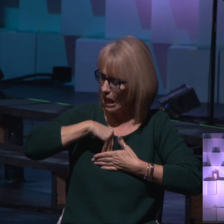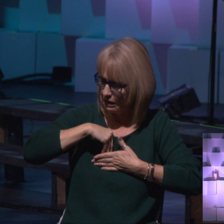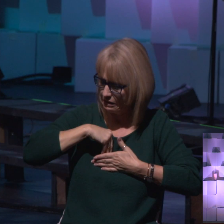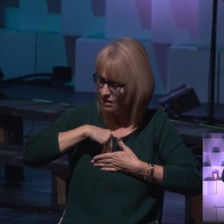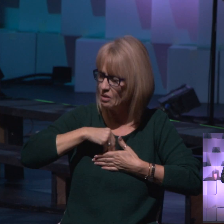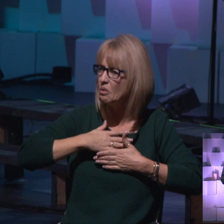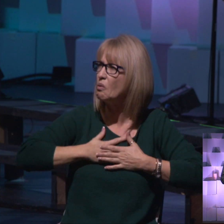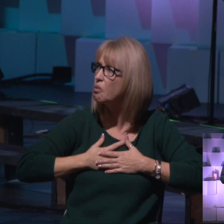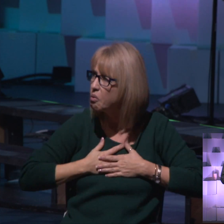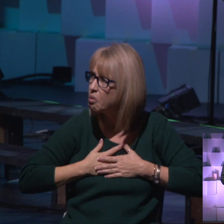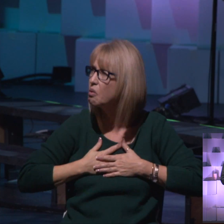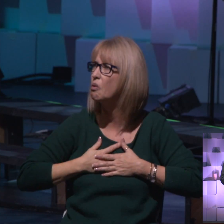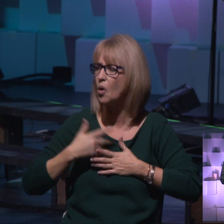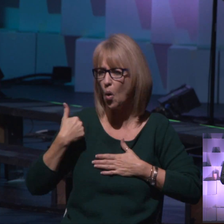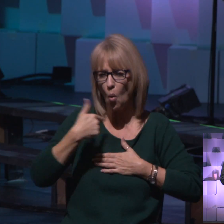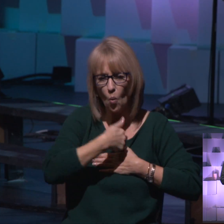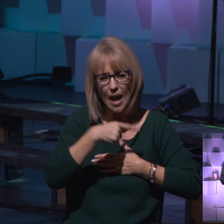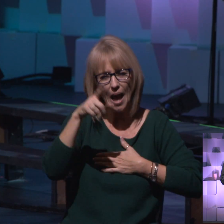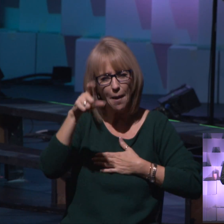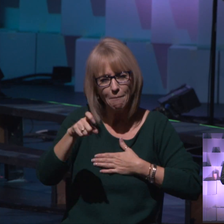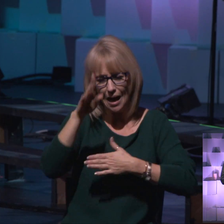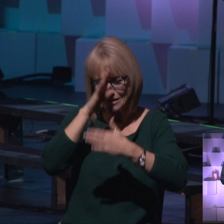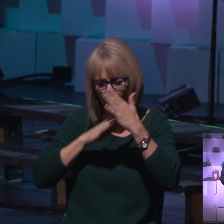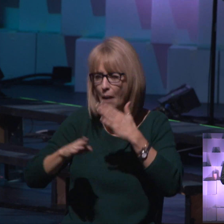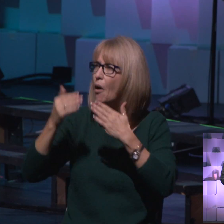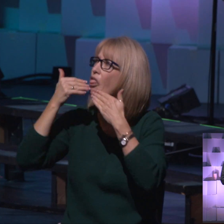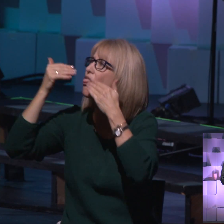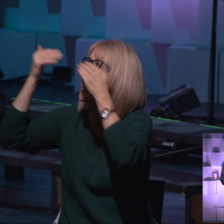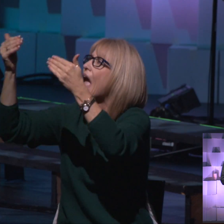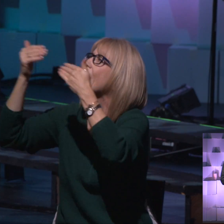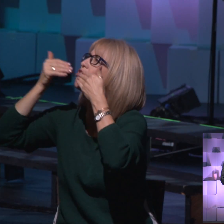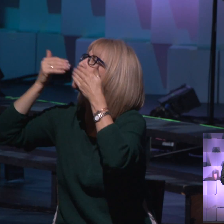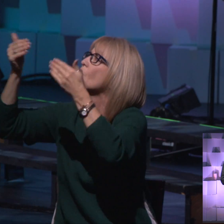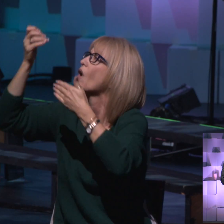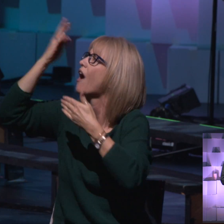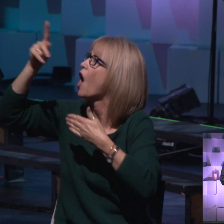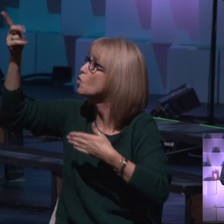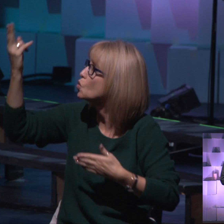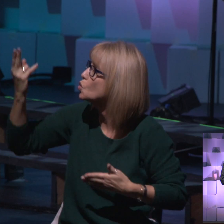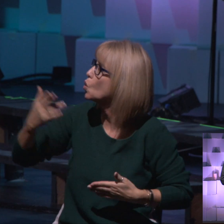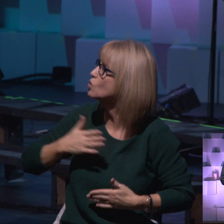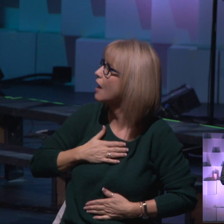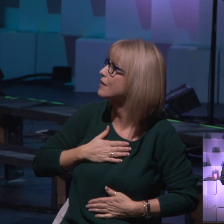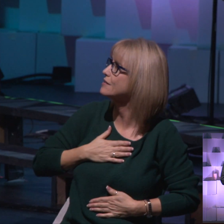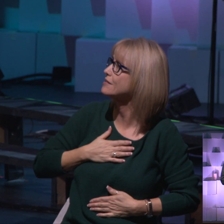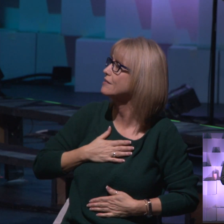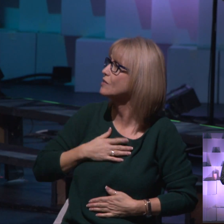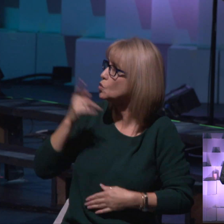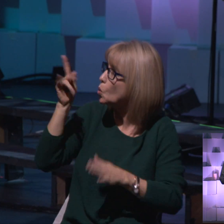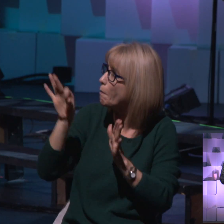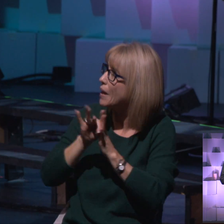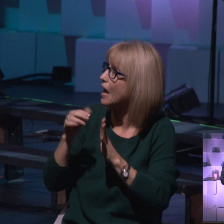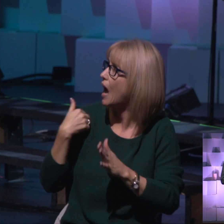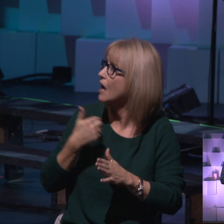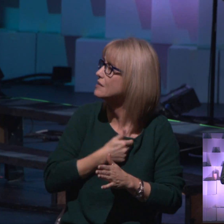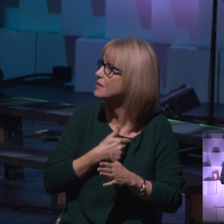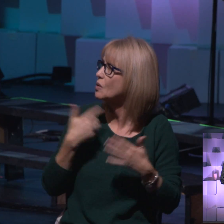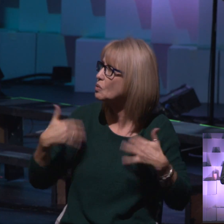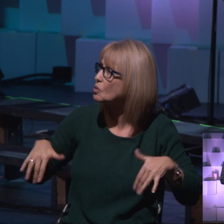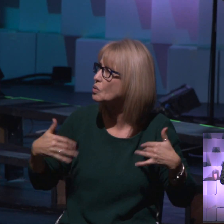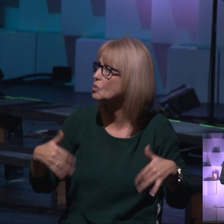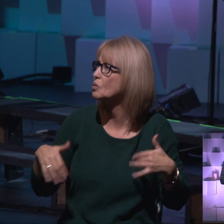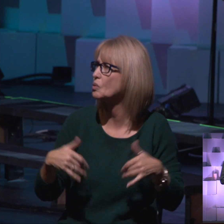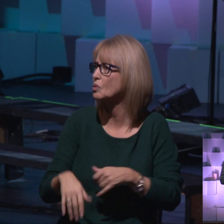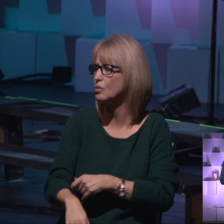come before God and say, thank you, God, for using us and choosing. Another part of